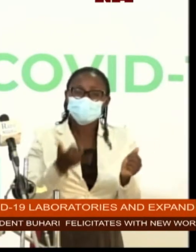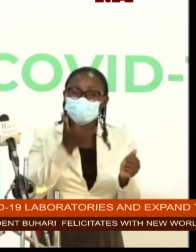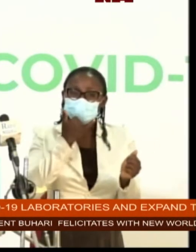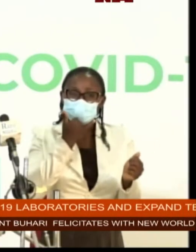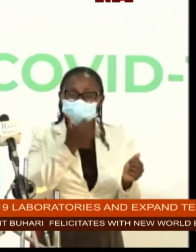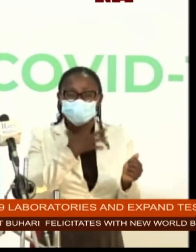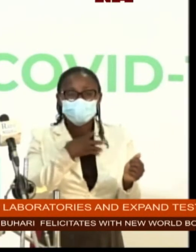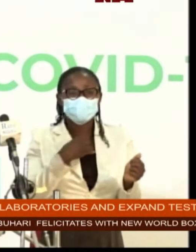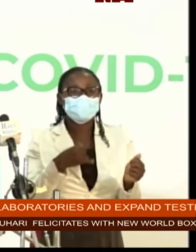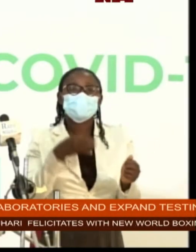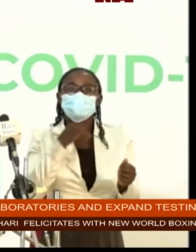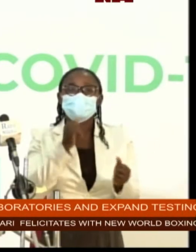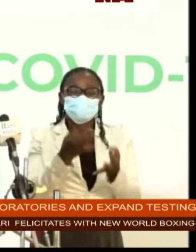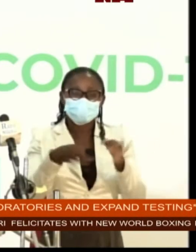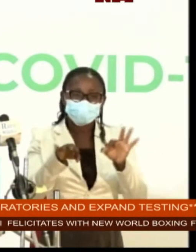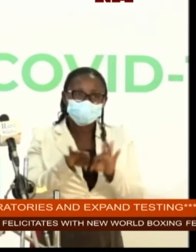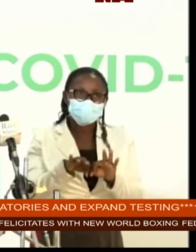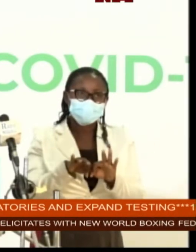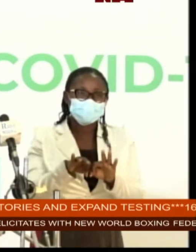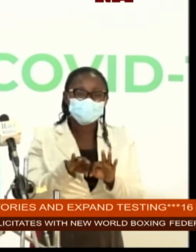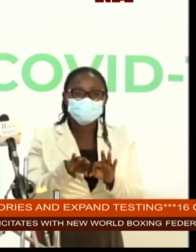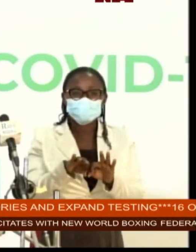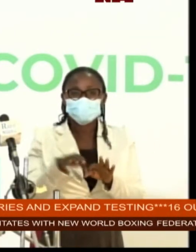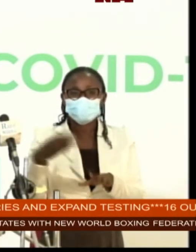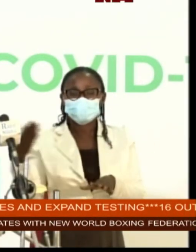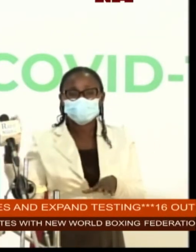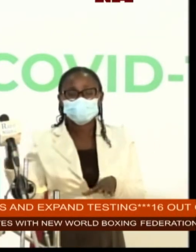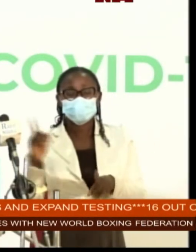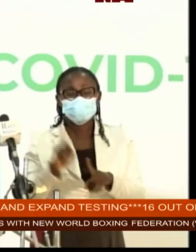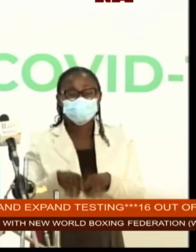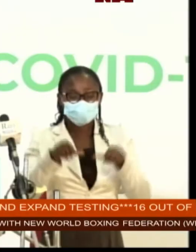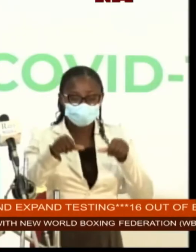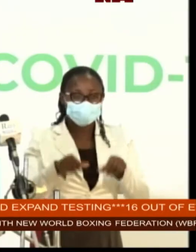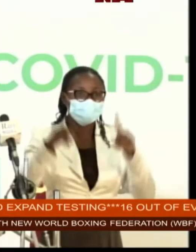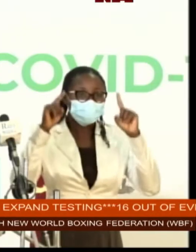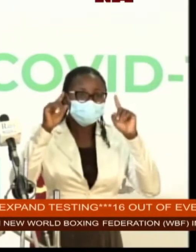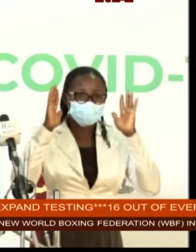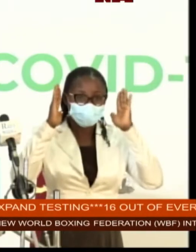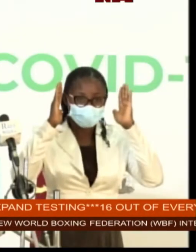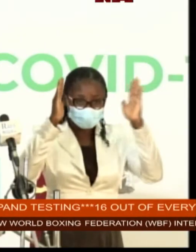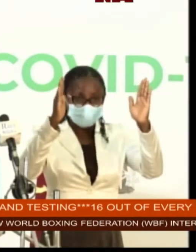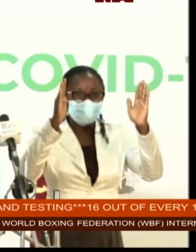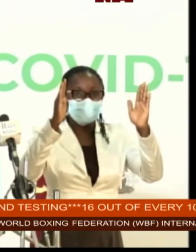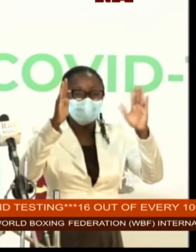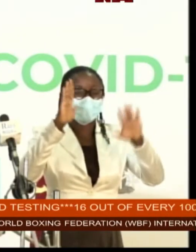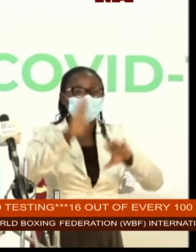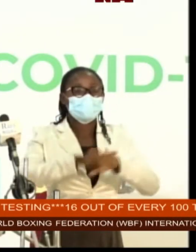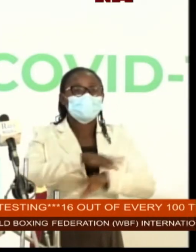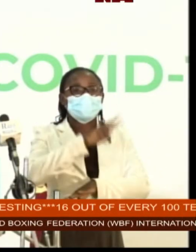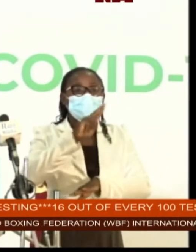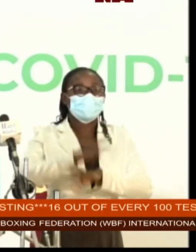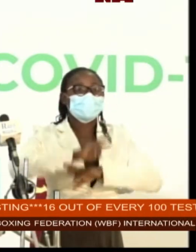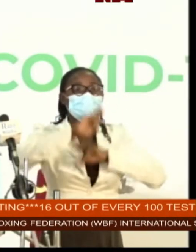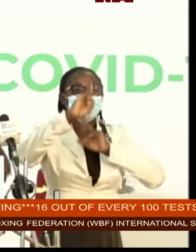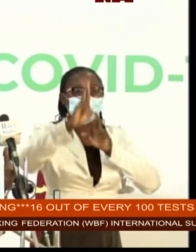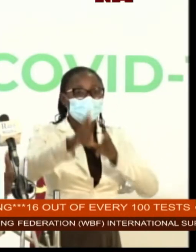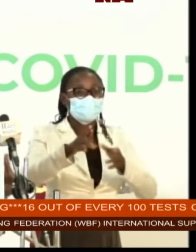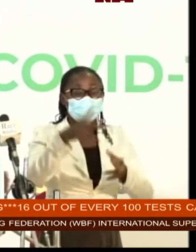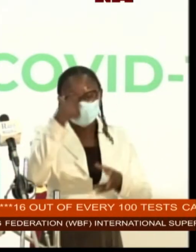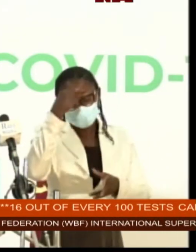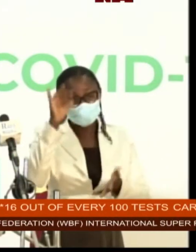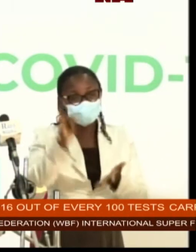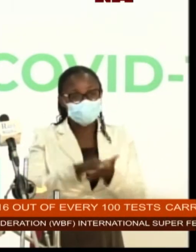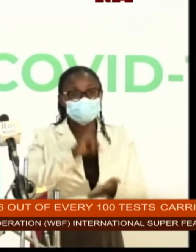distractions. Two, to remain focused on the national response, because that is